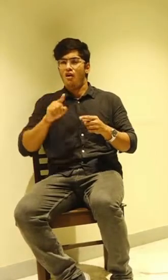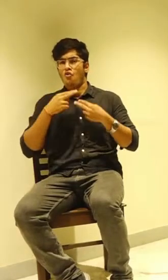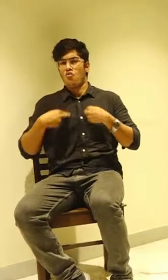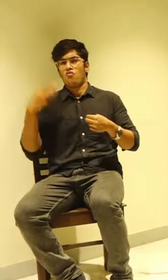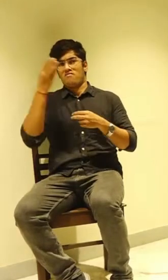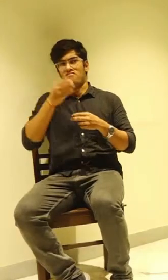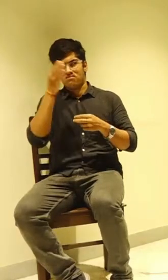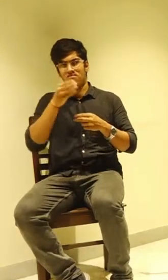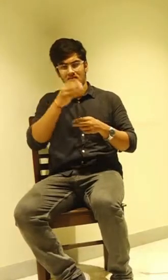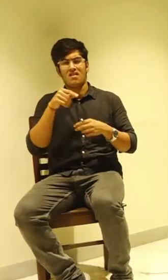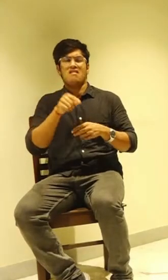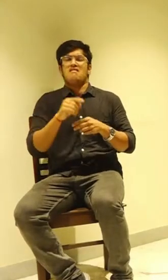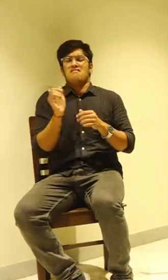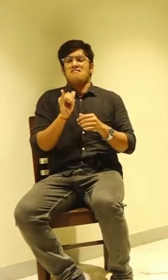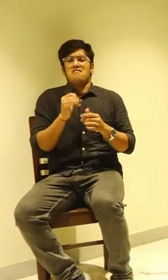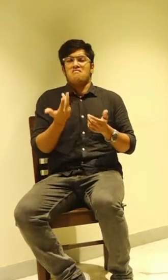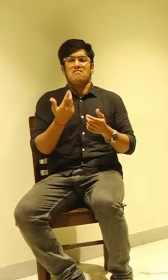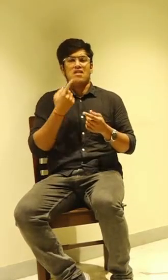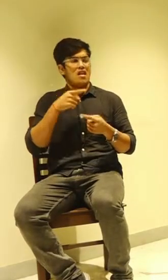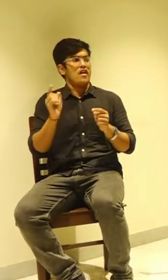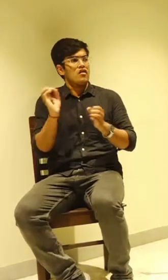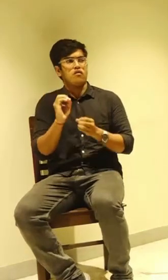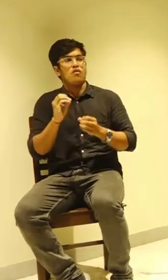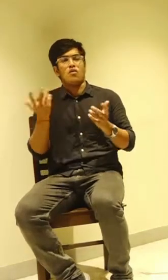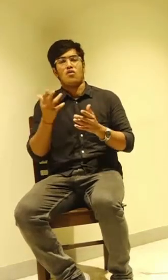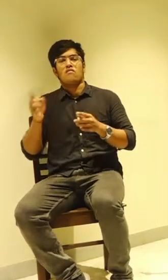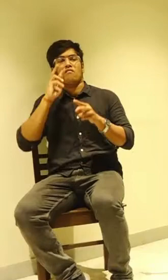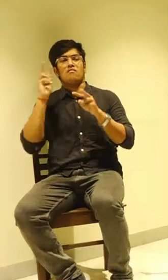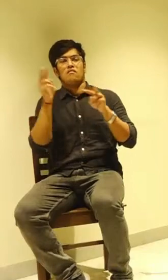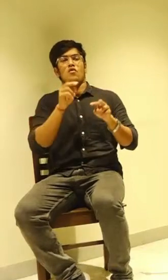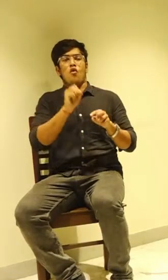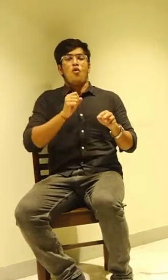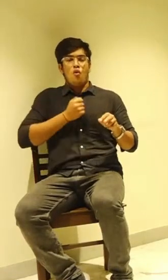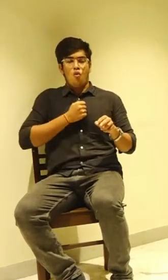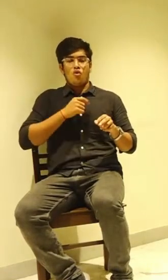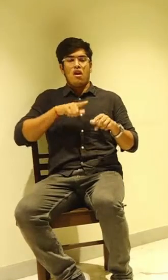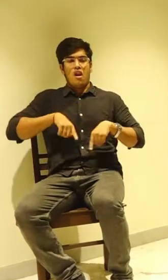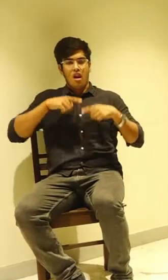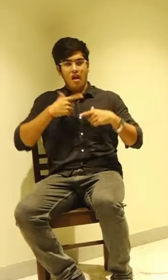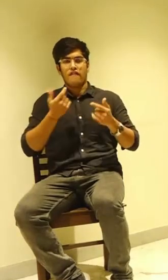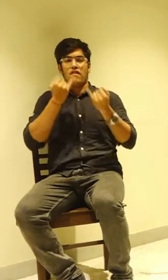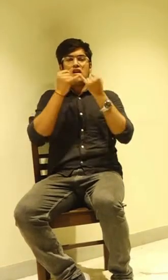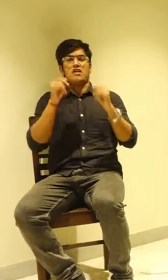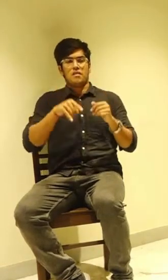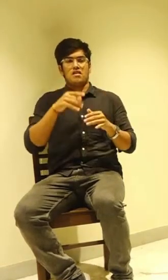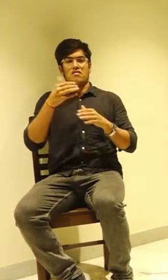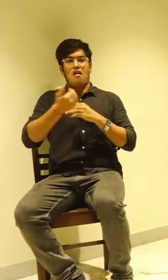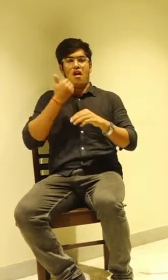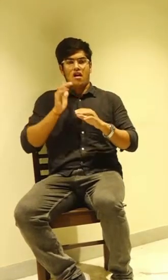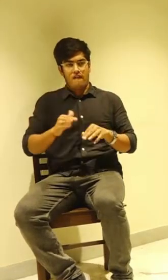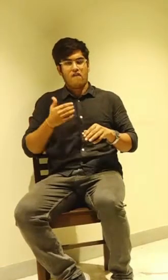and review violations which affect their life and personal liberty. But anyway, this carried on right up